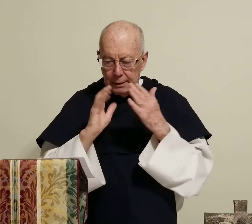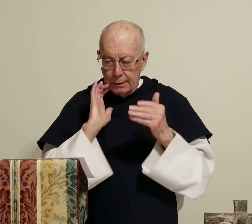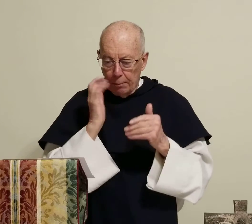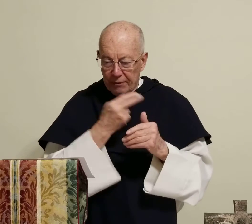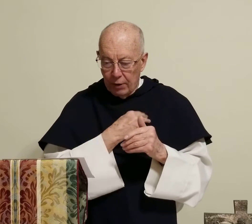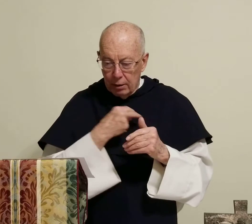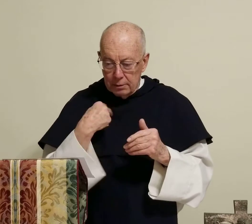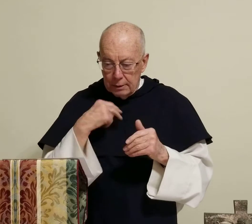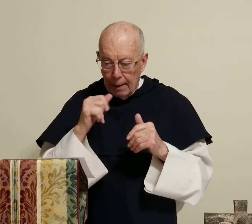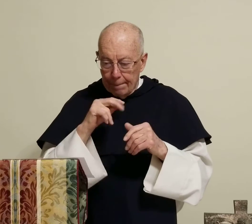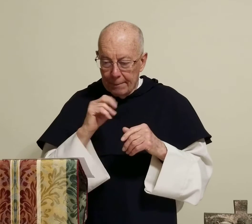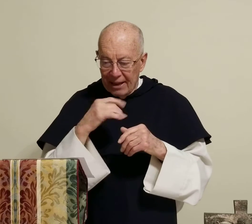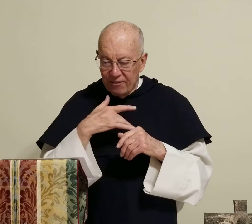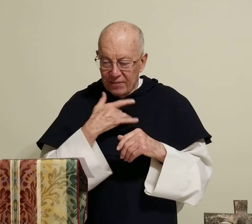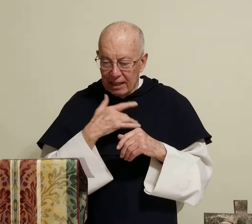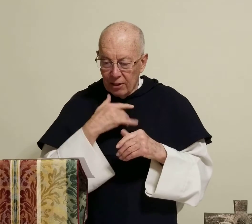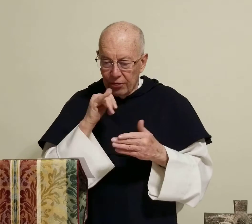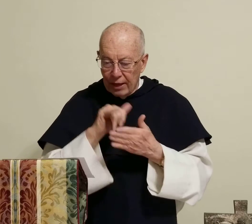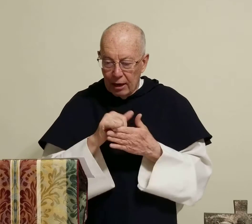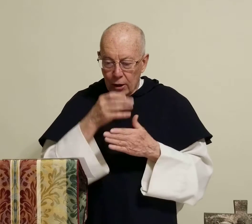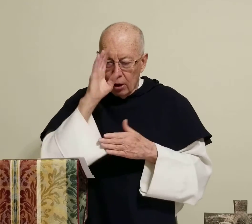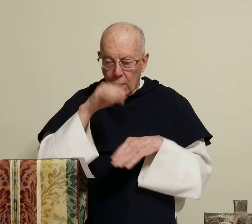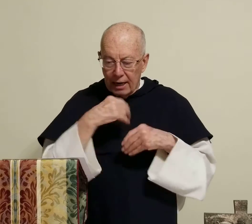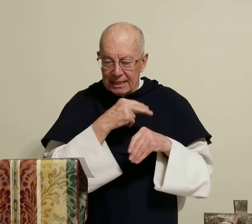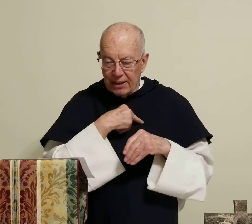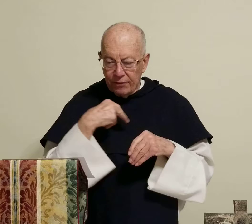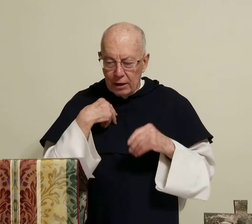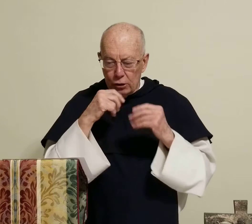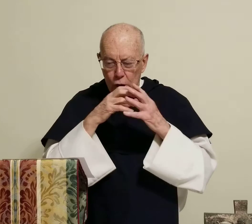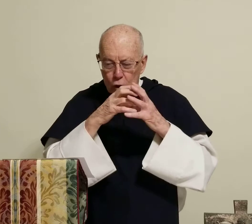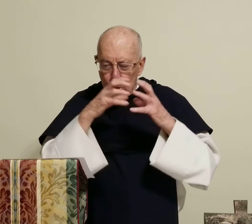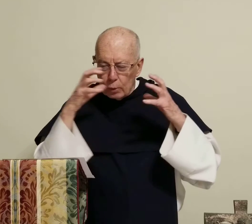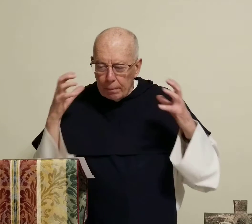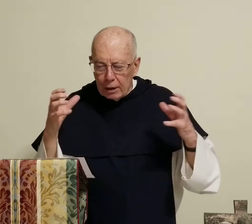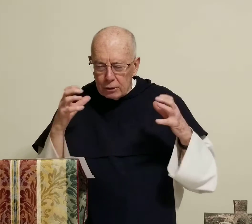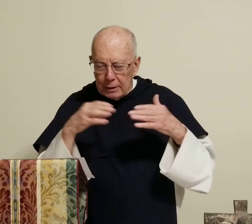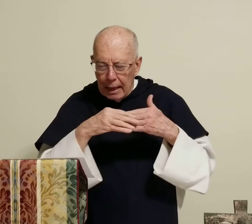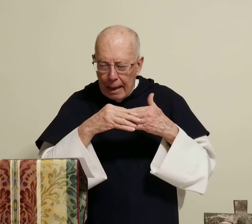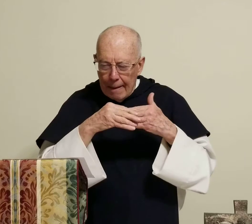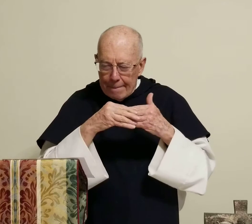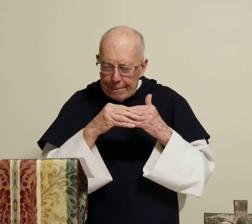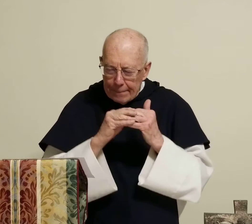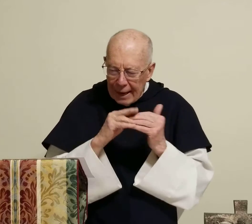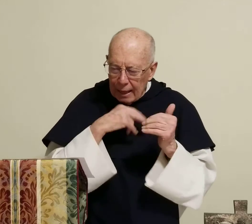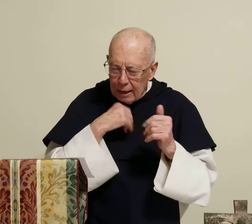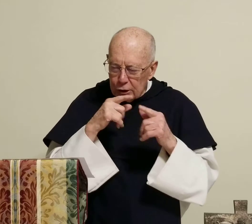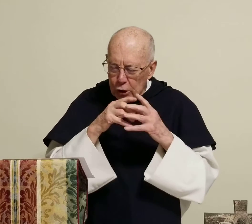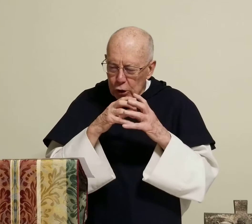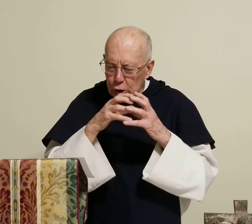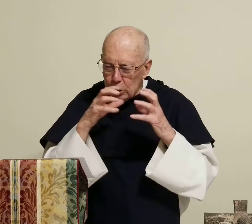Some of us may feel that God gives us too much, than us too